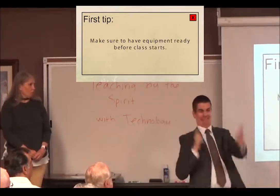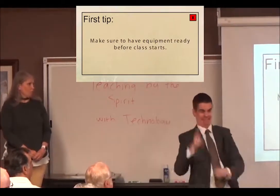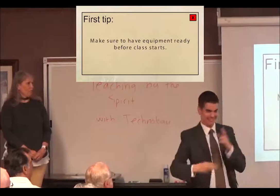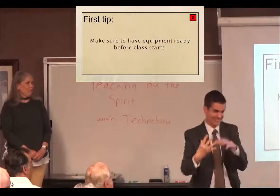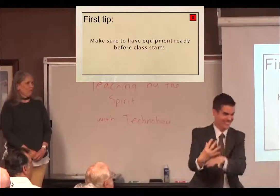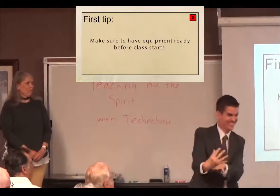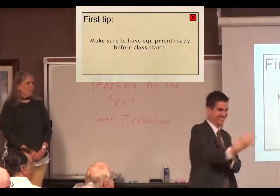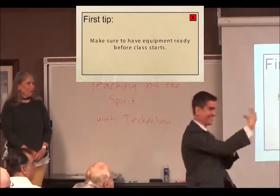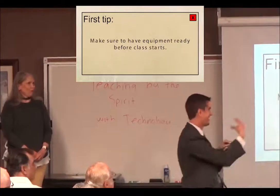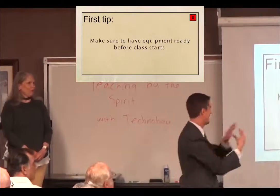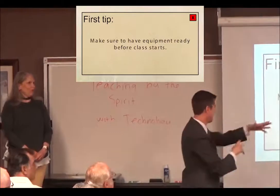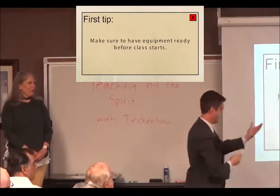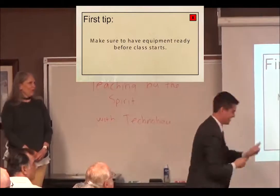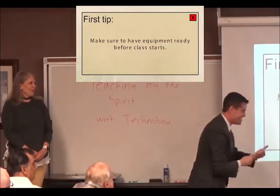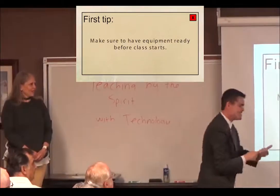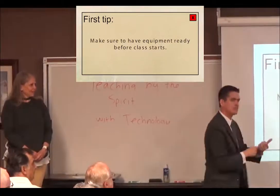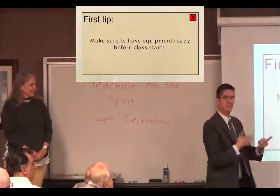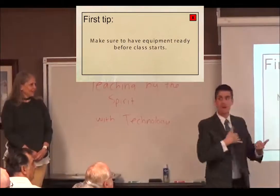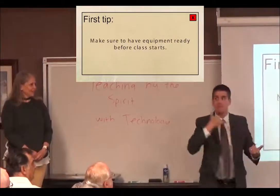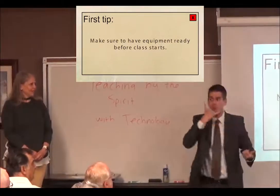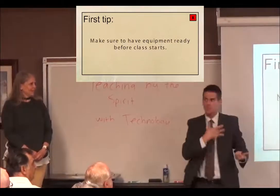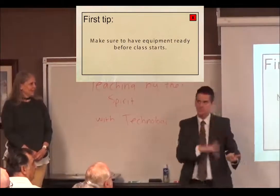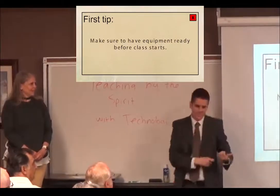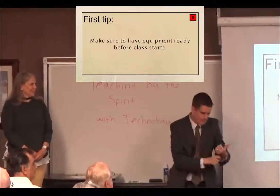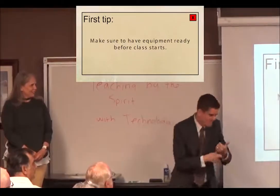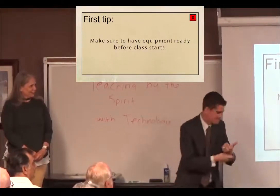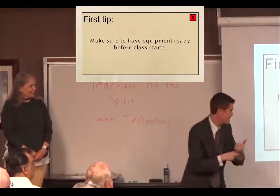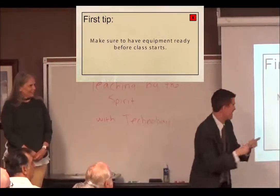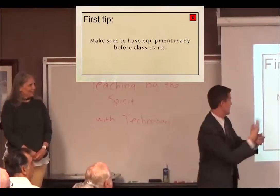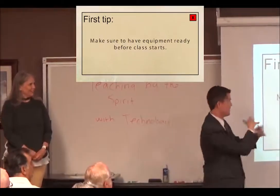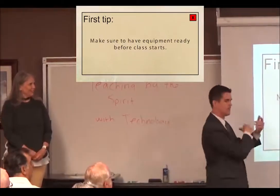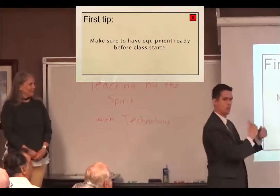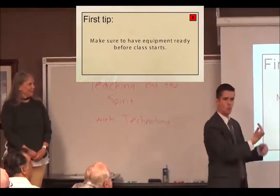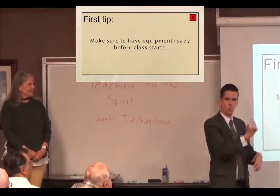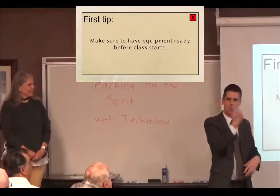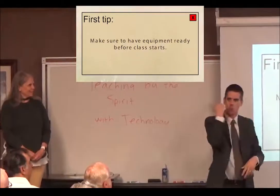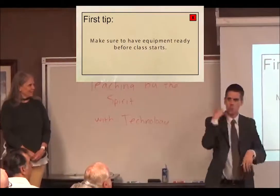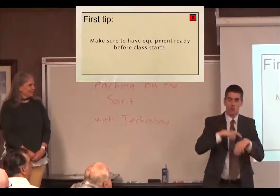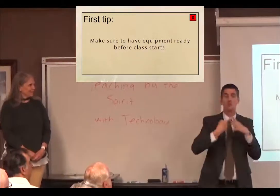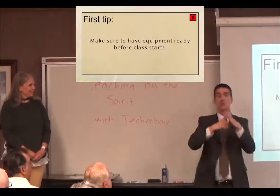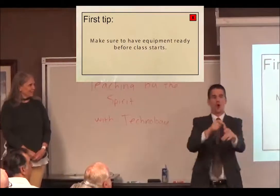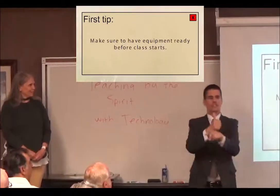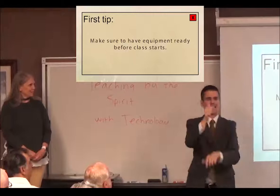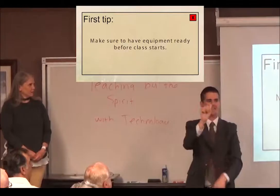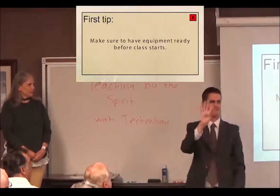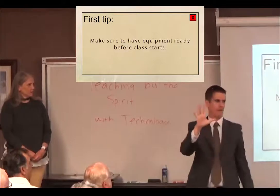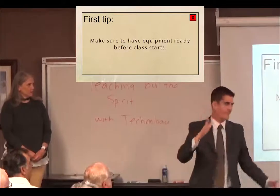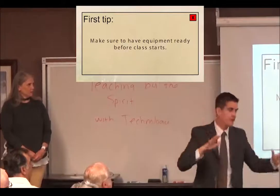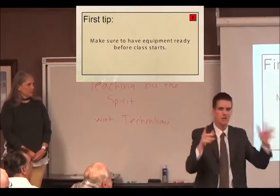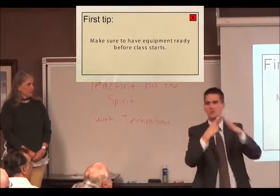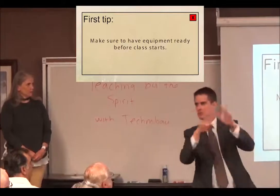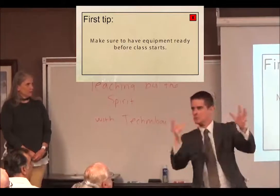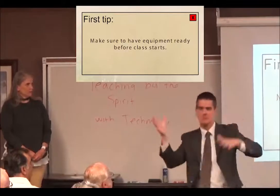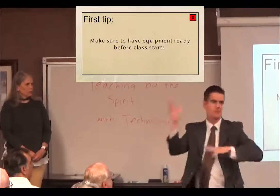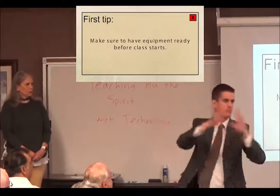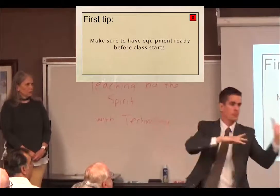at 7:38 and class starts at 7:40, my phone's dead. Oh, I miss so